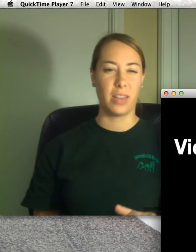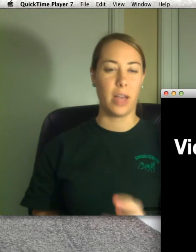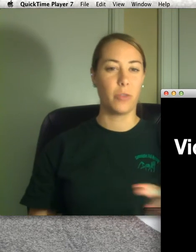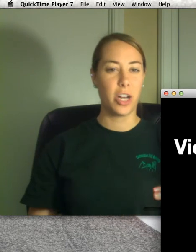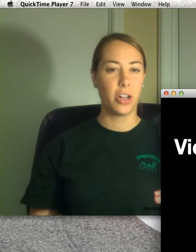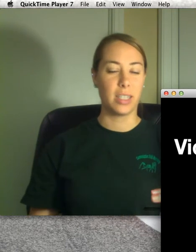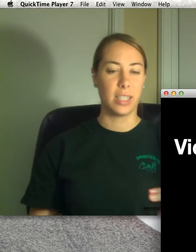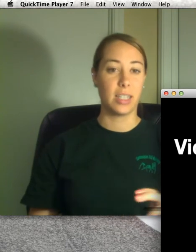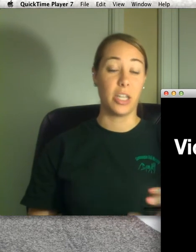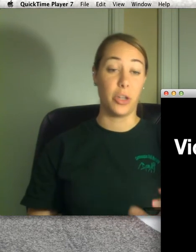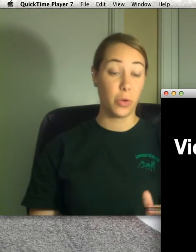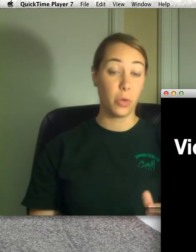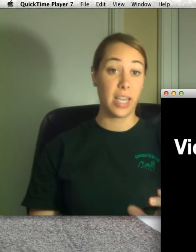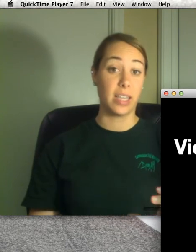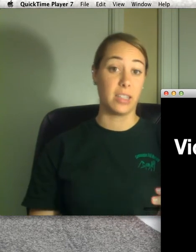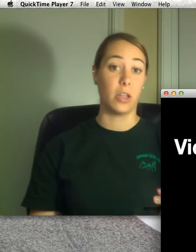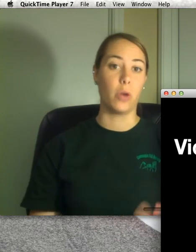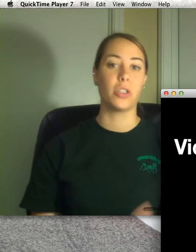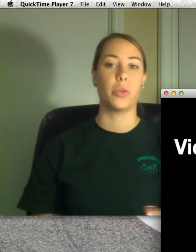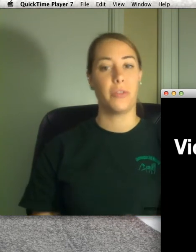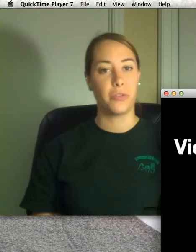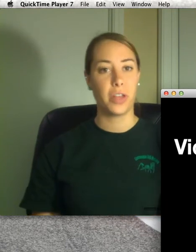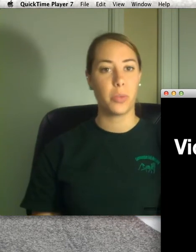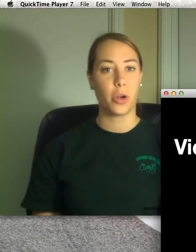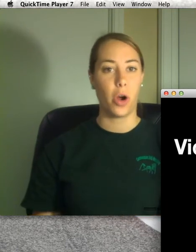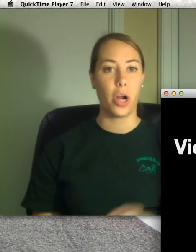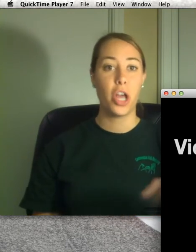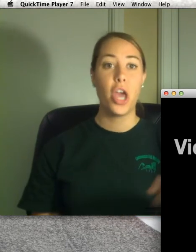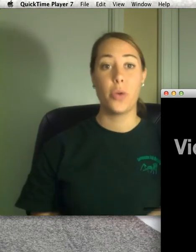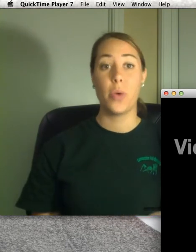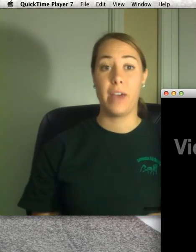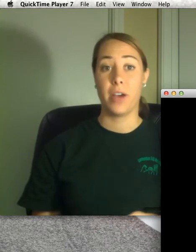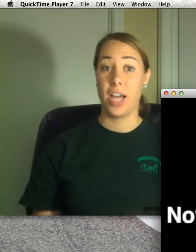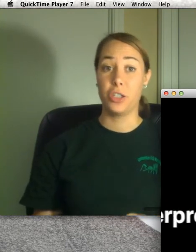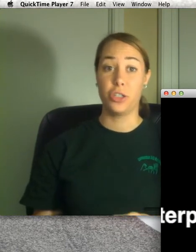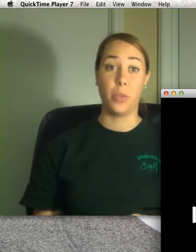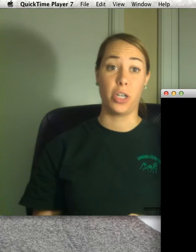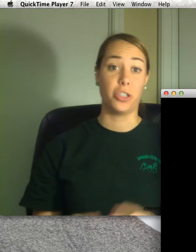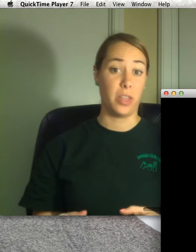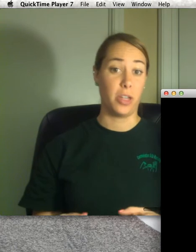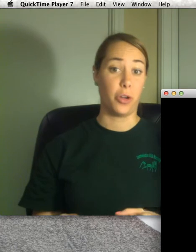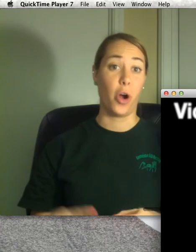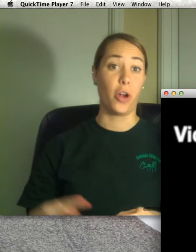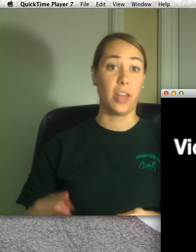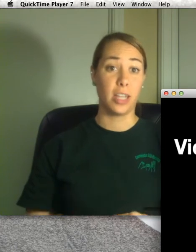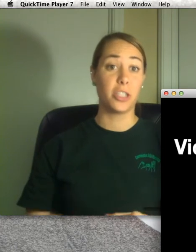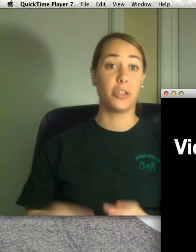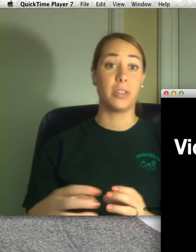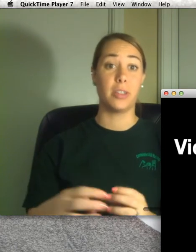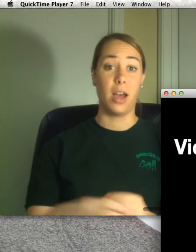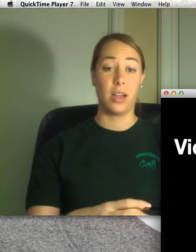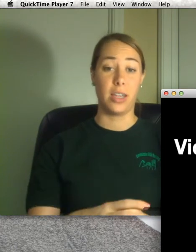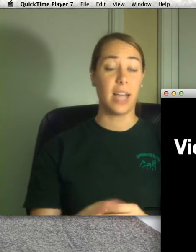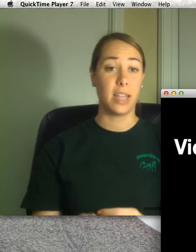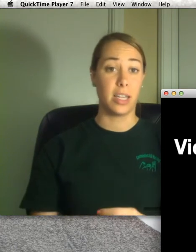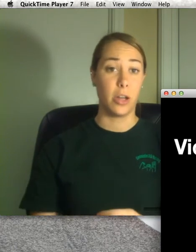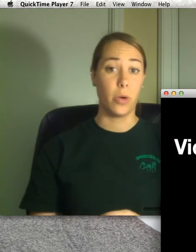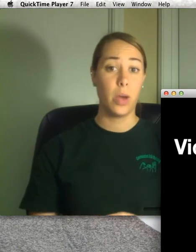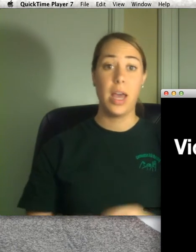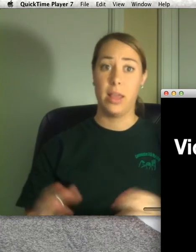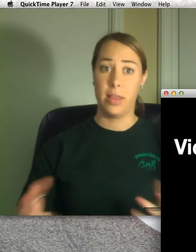got that reader that says that your fuel tank is low. So when you fill up your car, you have a hydrogen monitor within your car that lets your gas